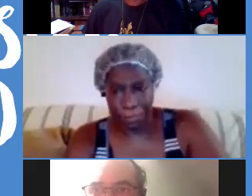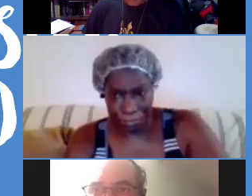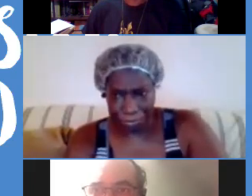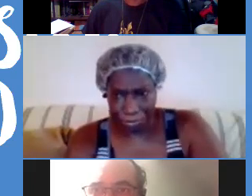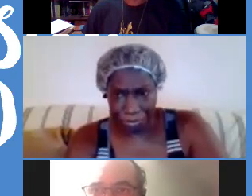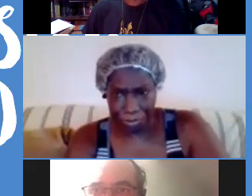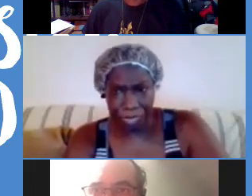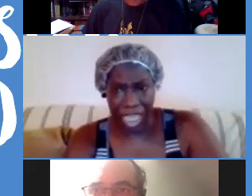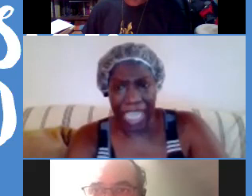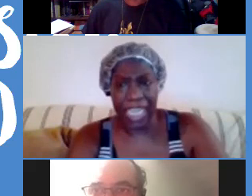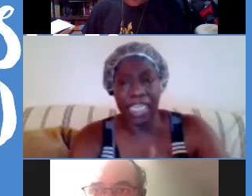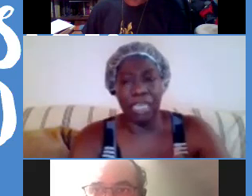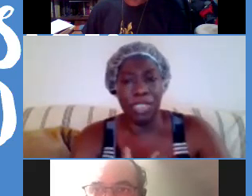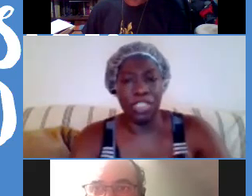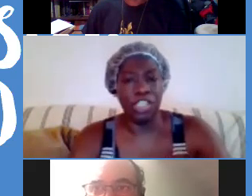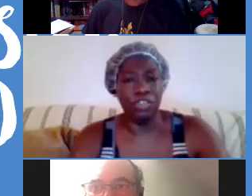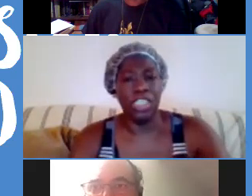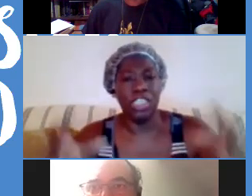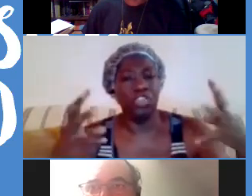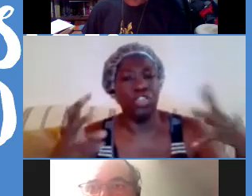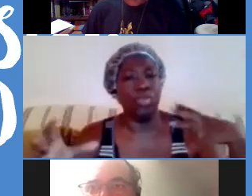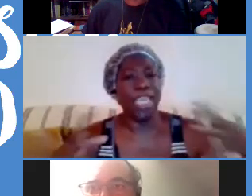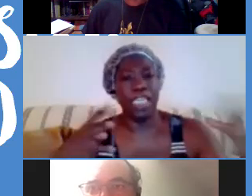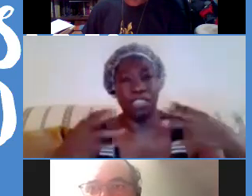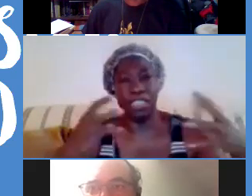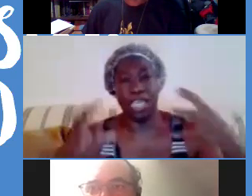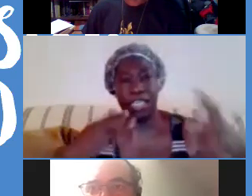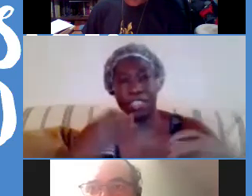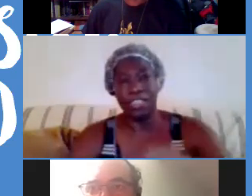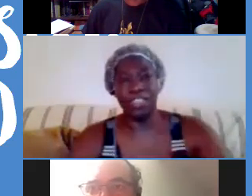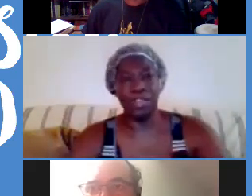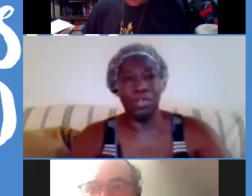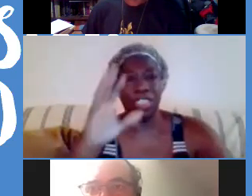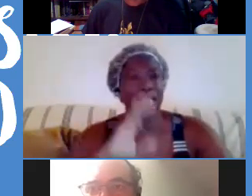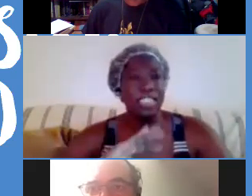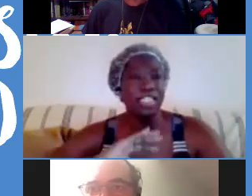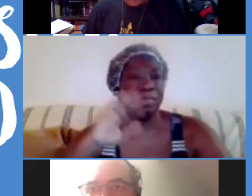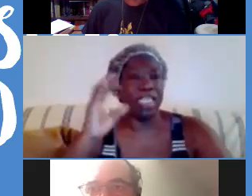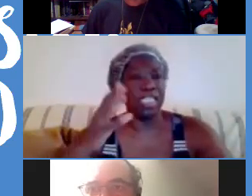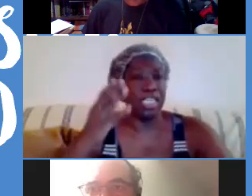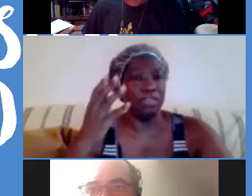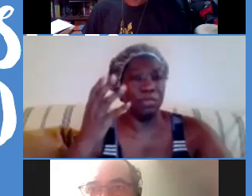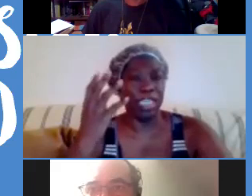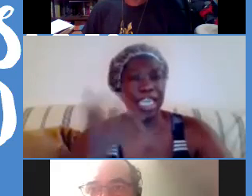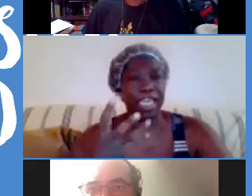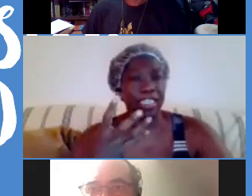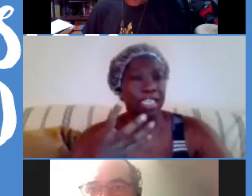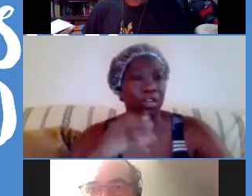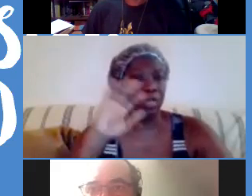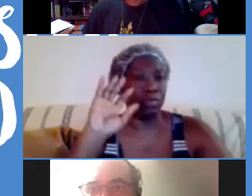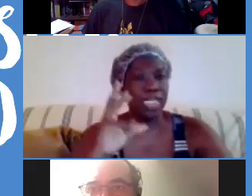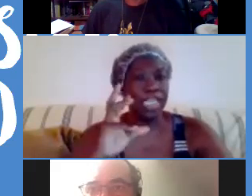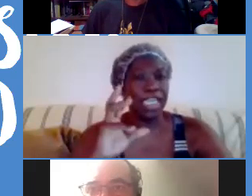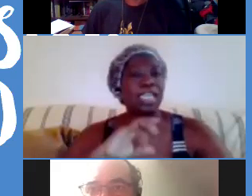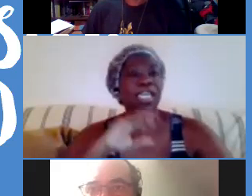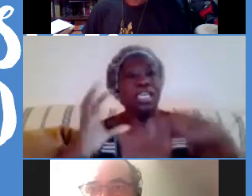Excuse me. And it mostly uses two-handed signs. So the signs that you might see in ASL